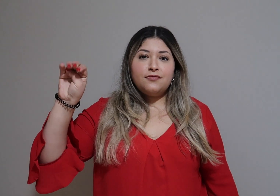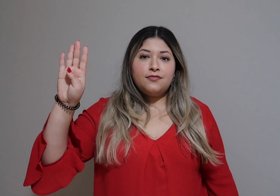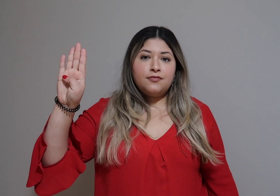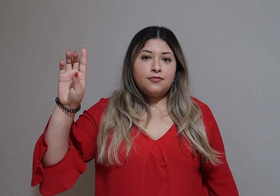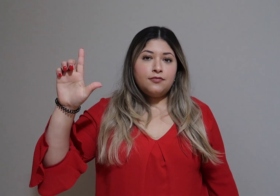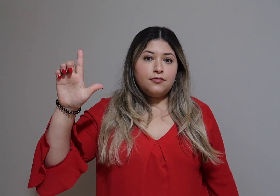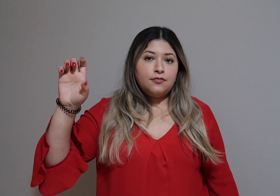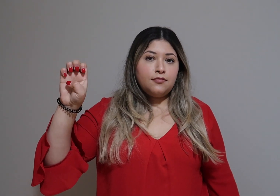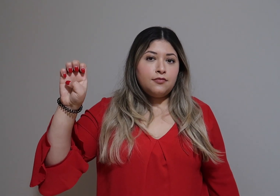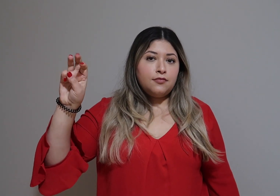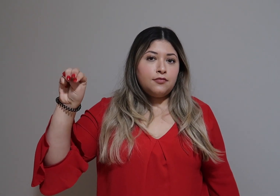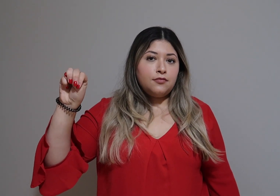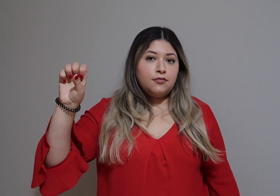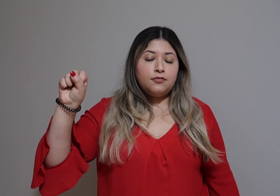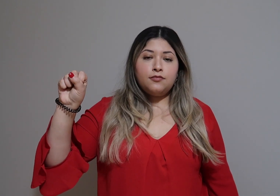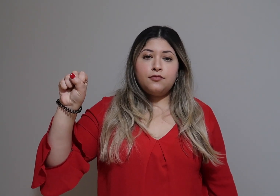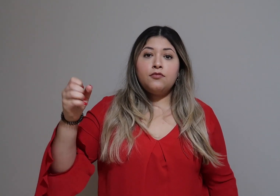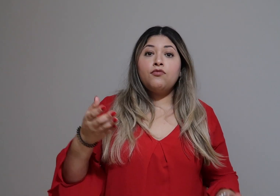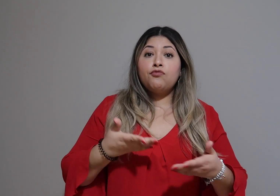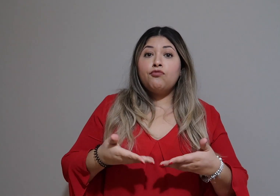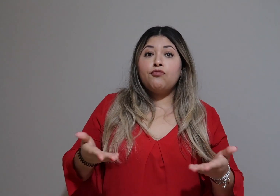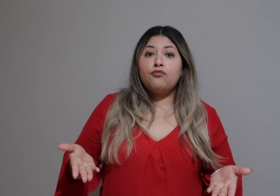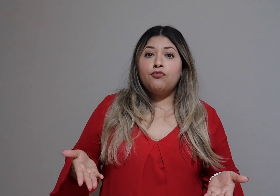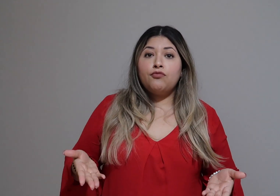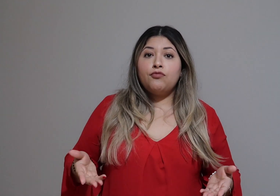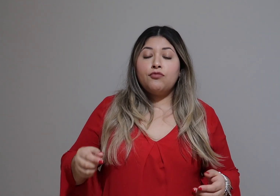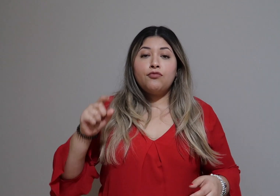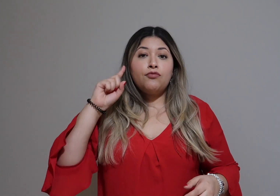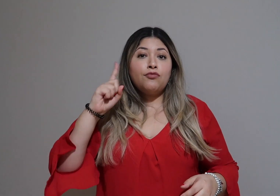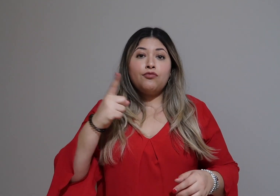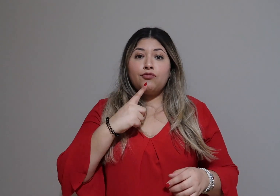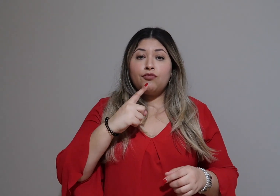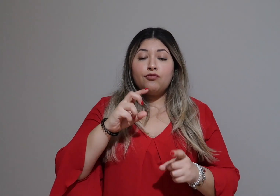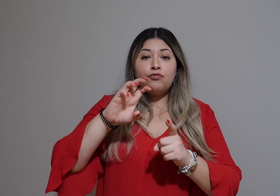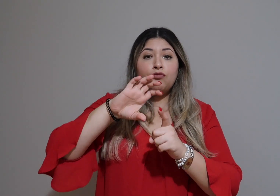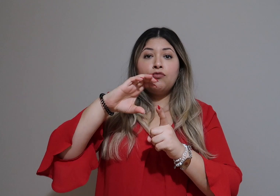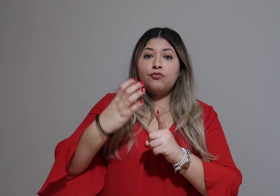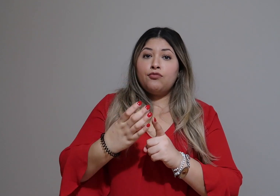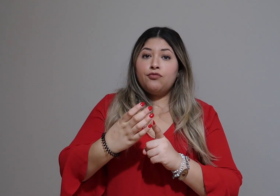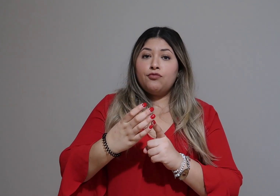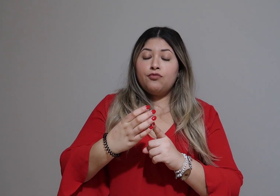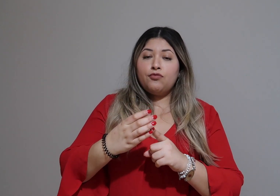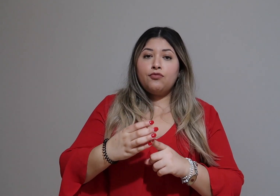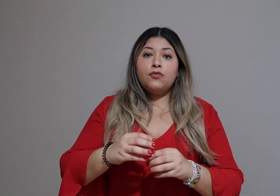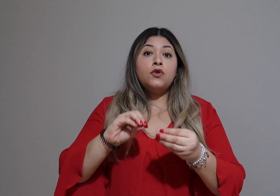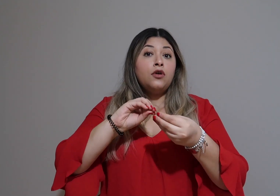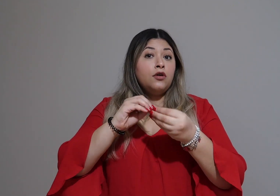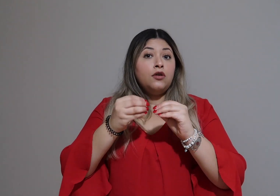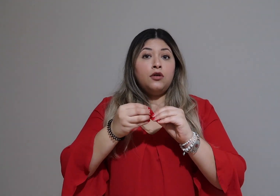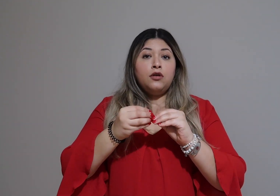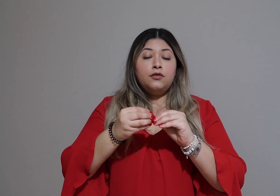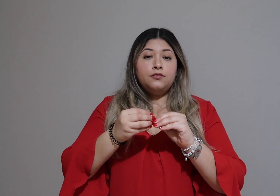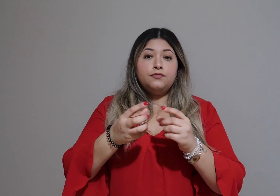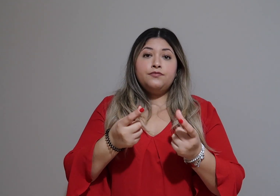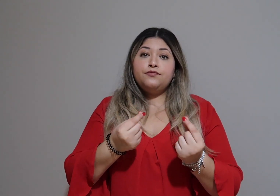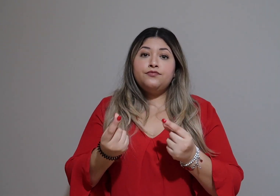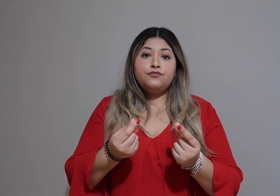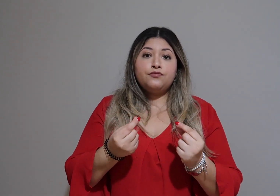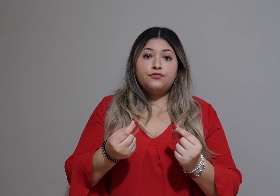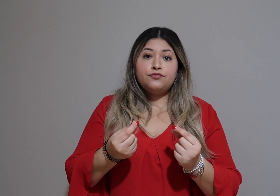Emblems are by far my favorite part of ASL. If you are not in the deaf culture, you would not understand what these particular examples are because they're